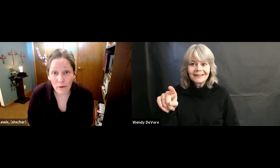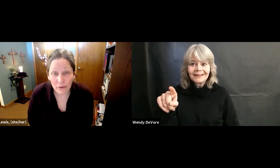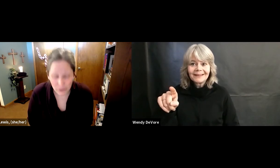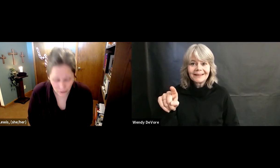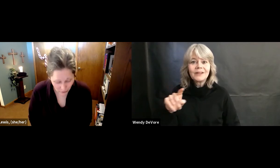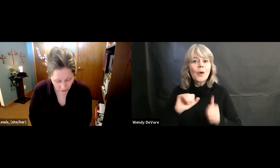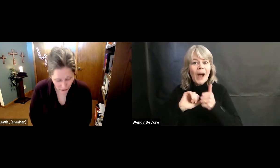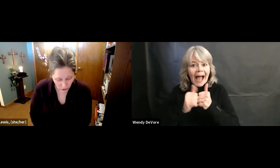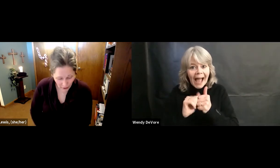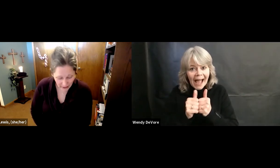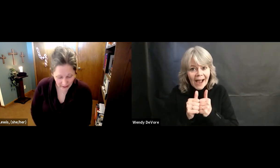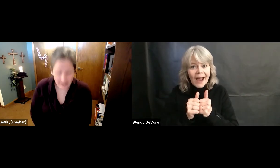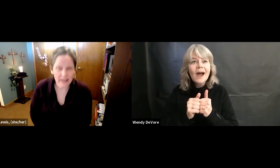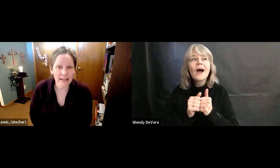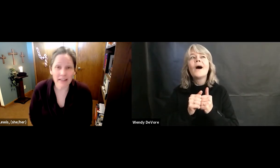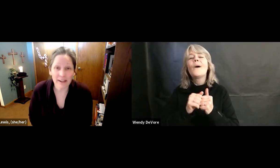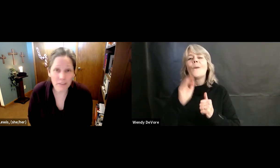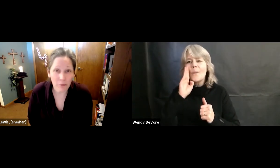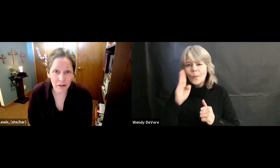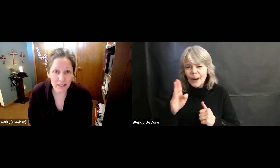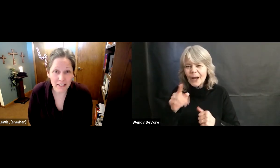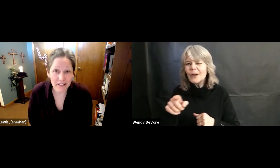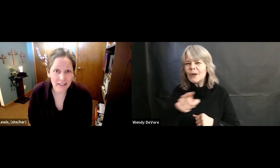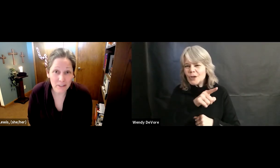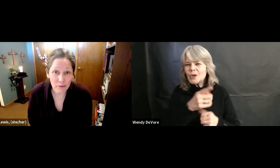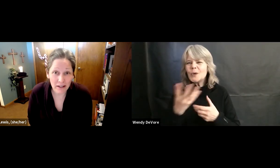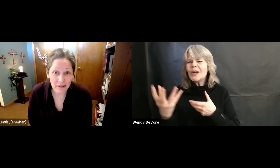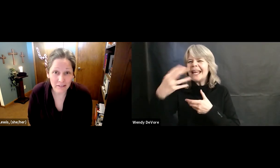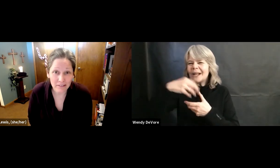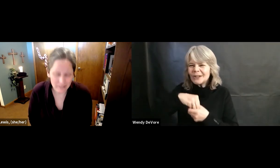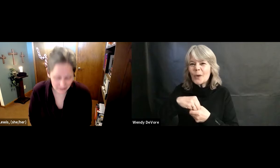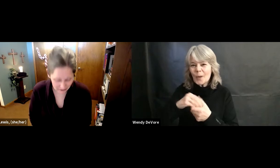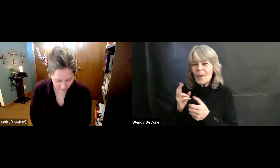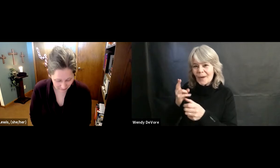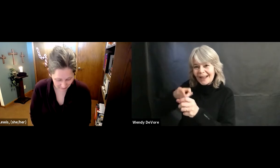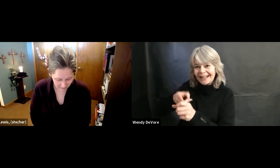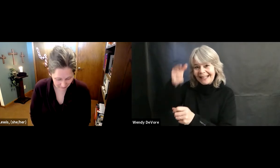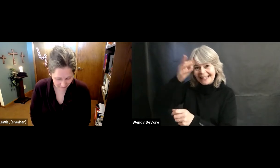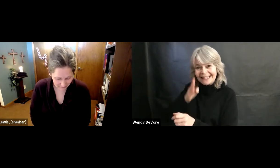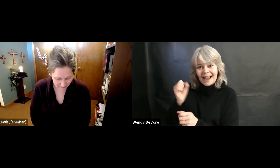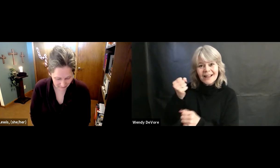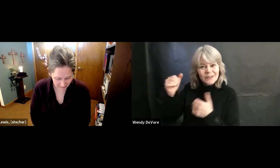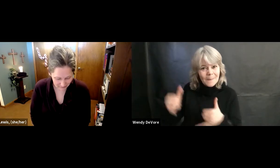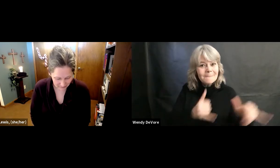how will you join in God's party this week?